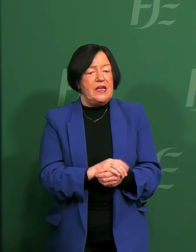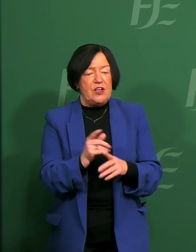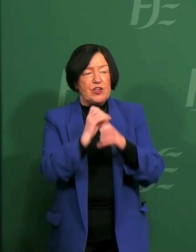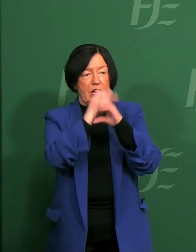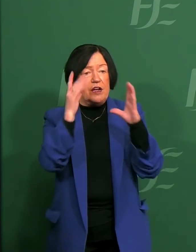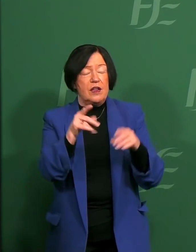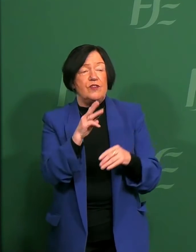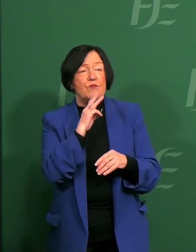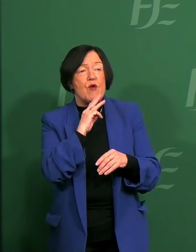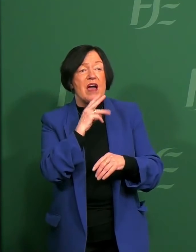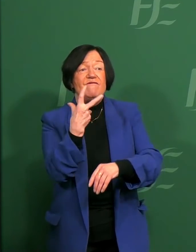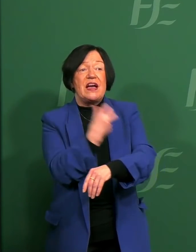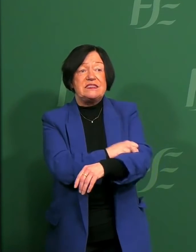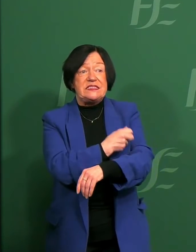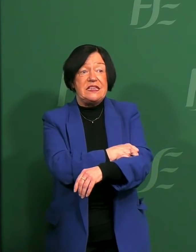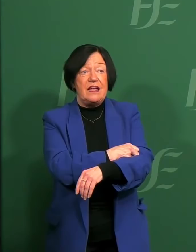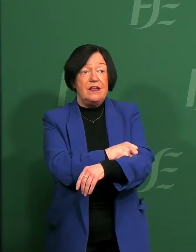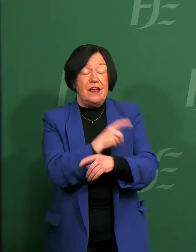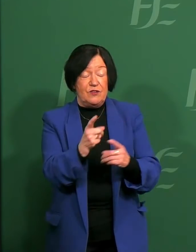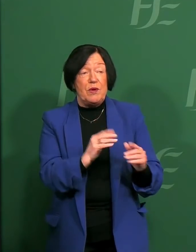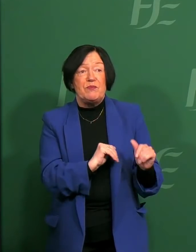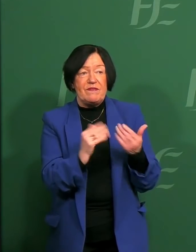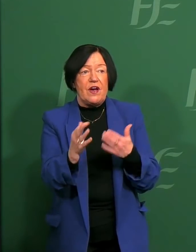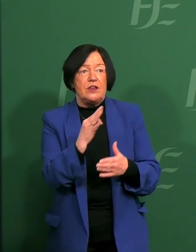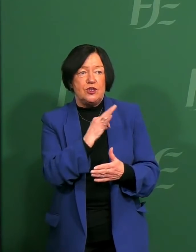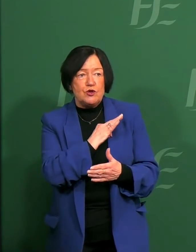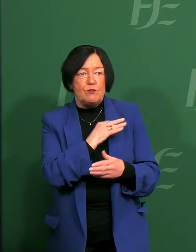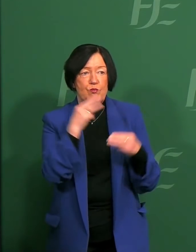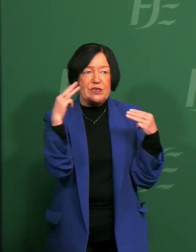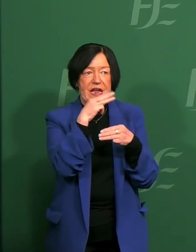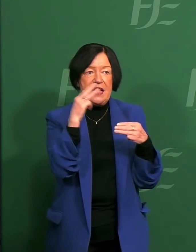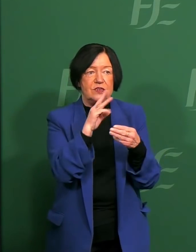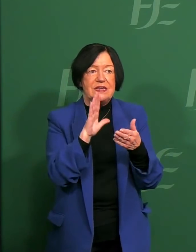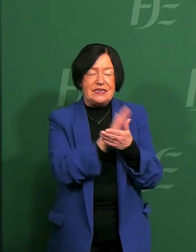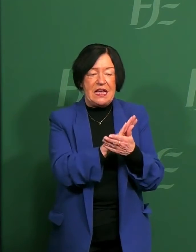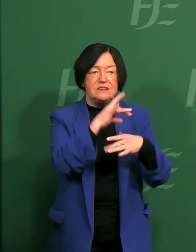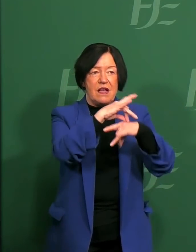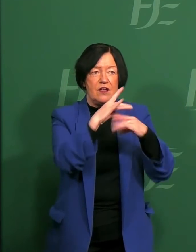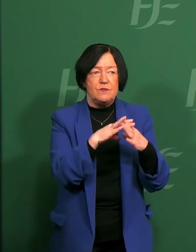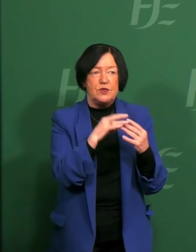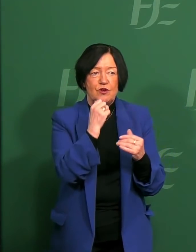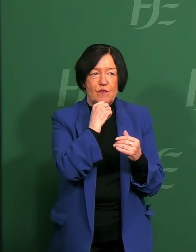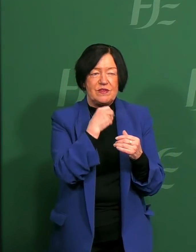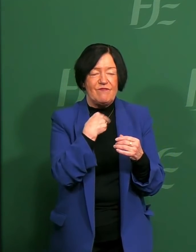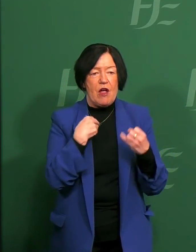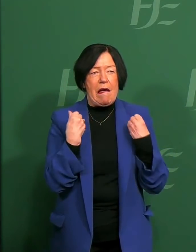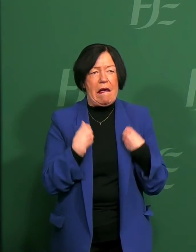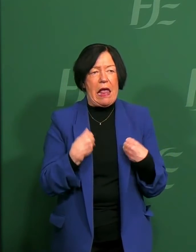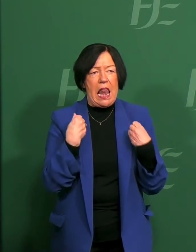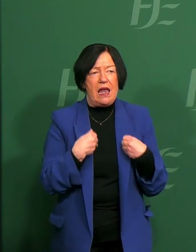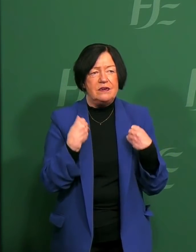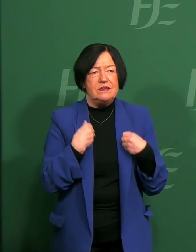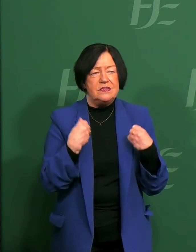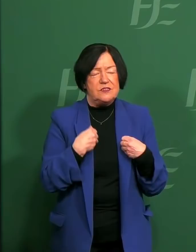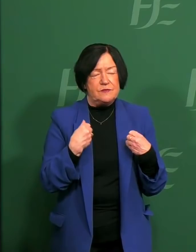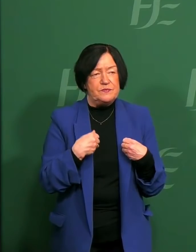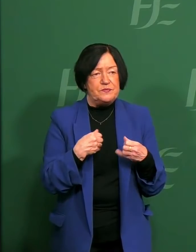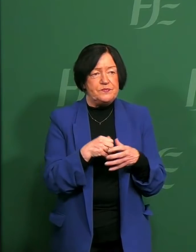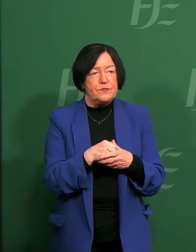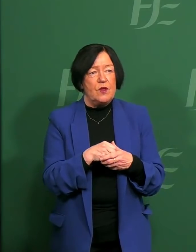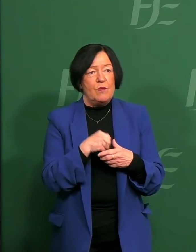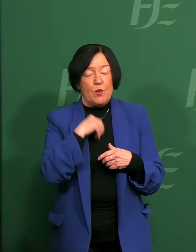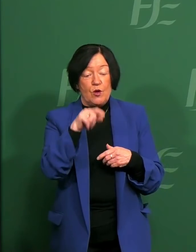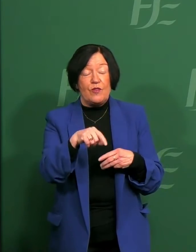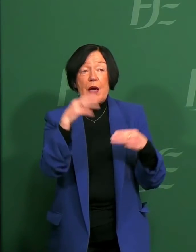primary vaccination has provided very good protection against hospitalisation and severe illness. But we do know that